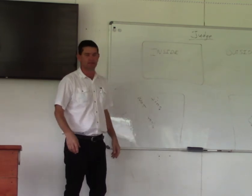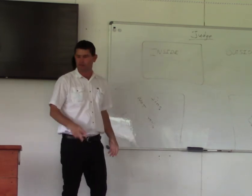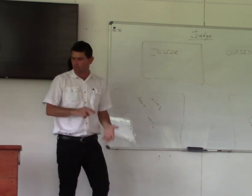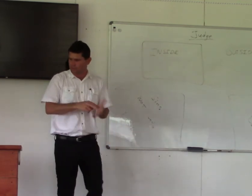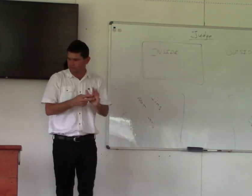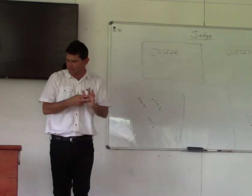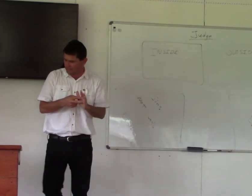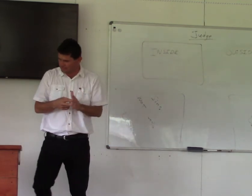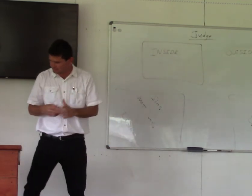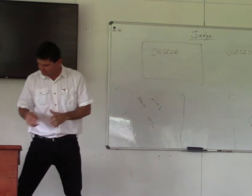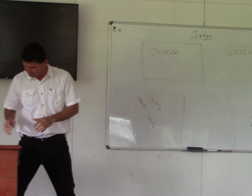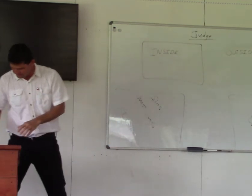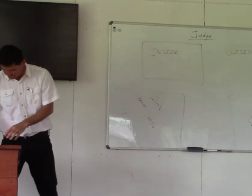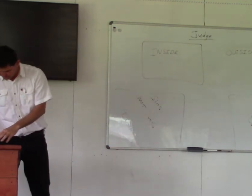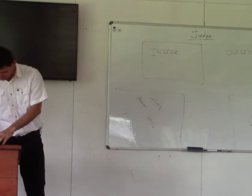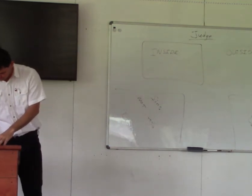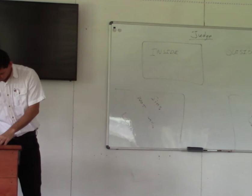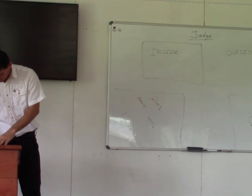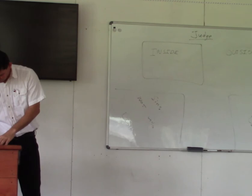What does it mean?